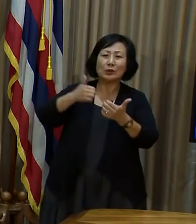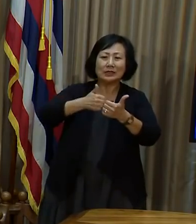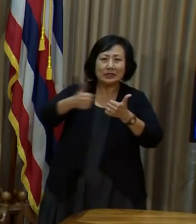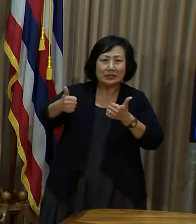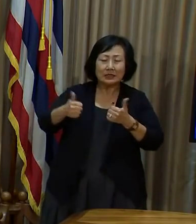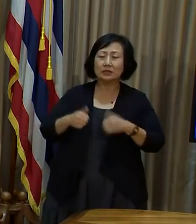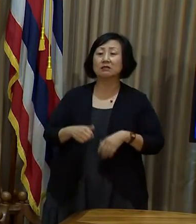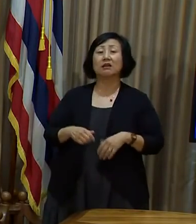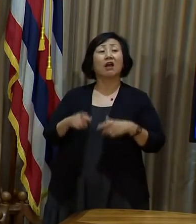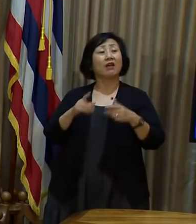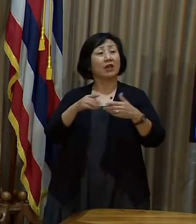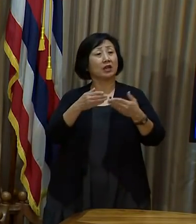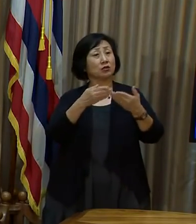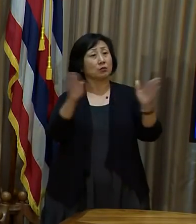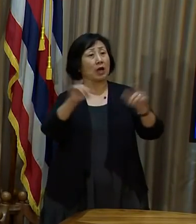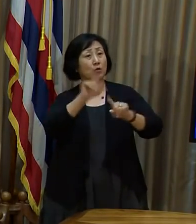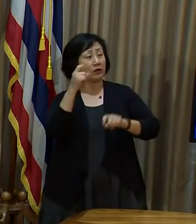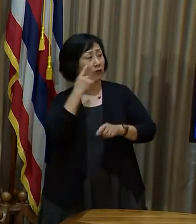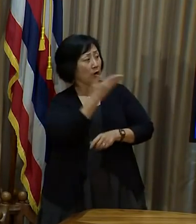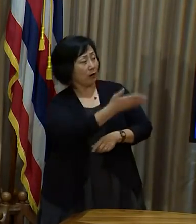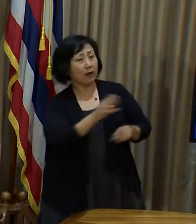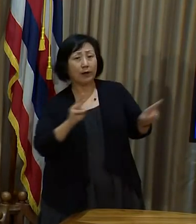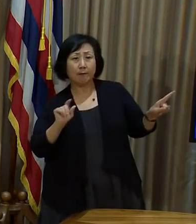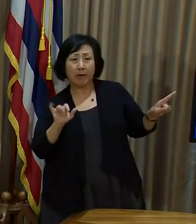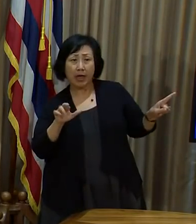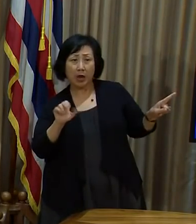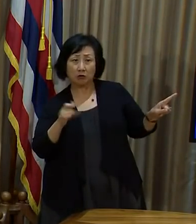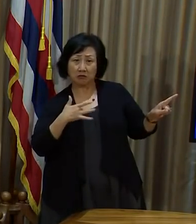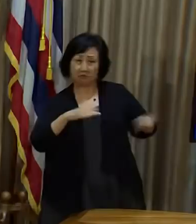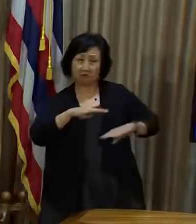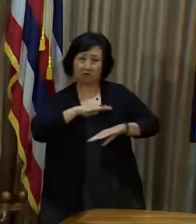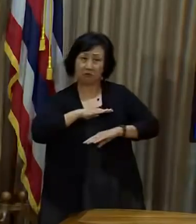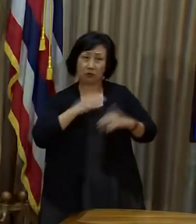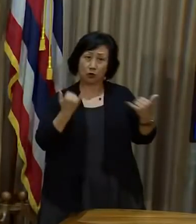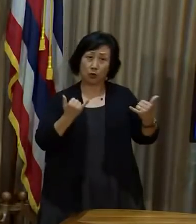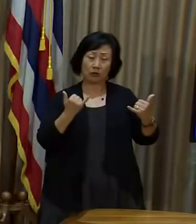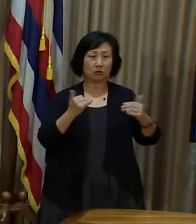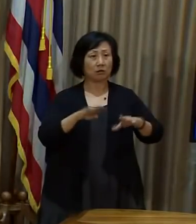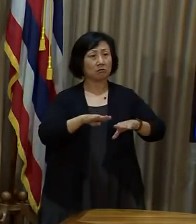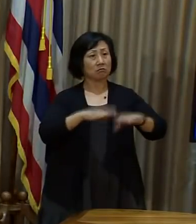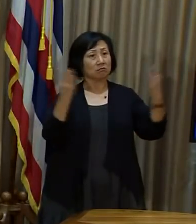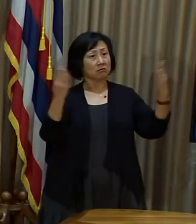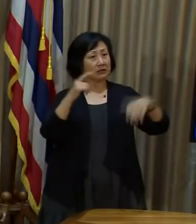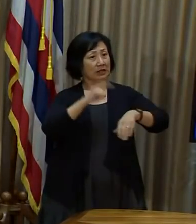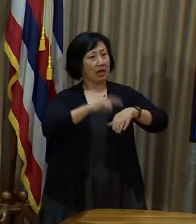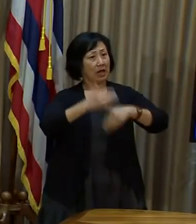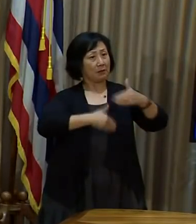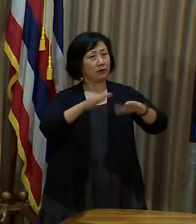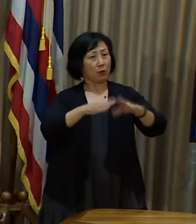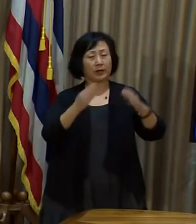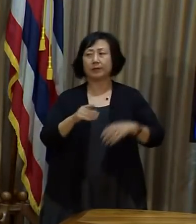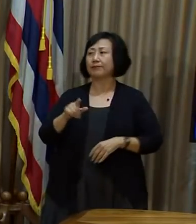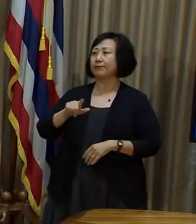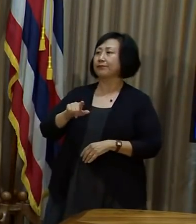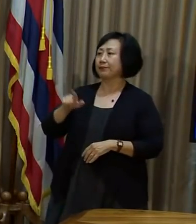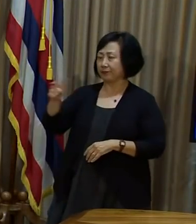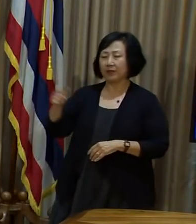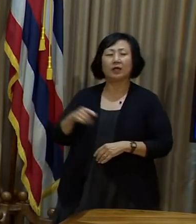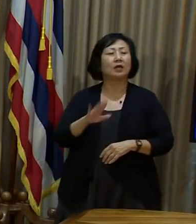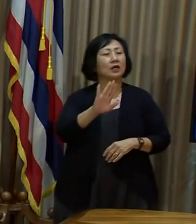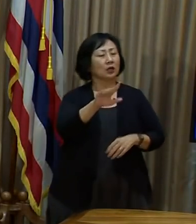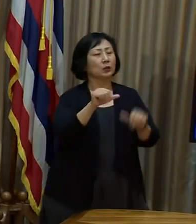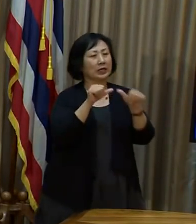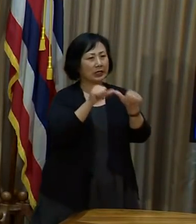question for the mayors. Are you satisfied with the current pace of reopening? Yeah, so we continue to work and look